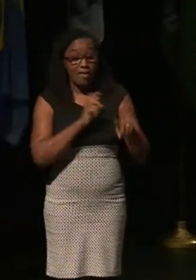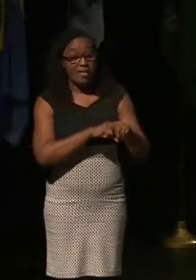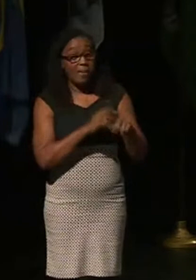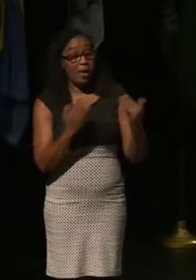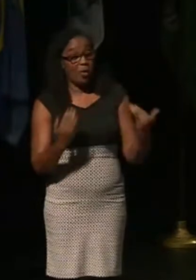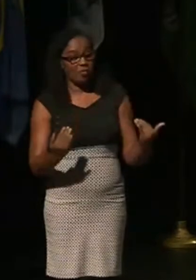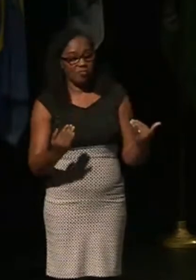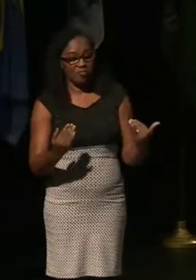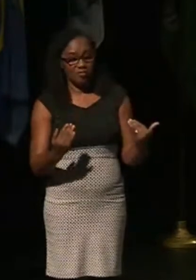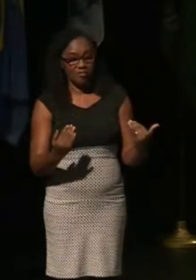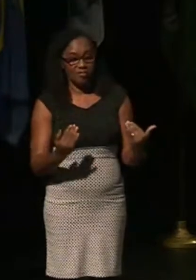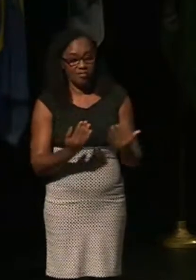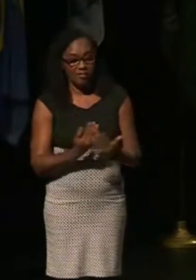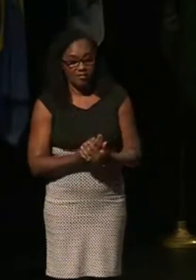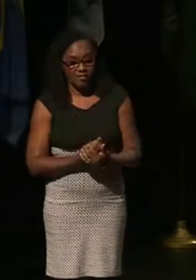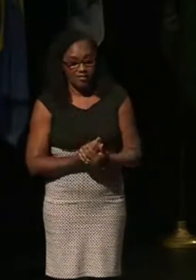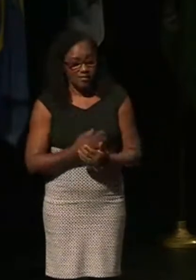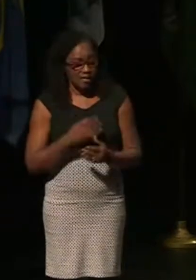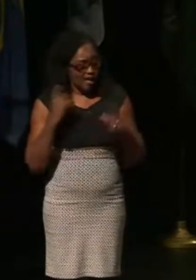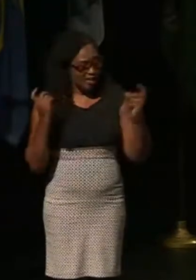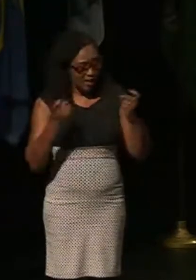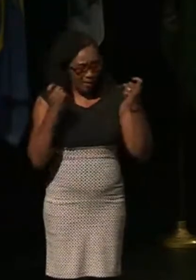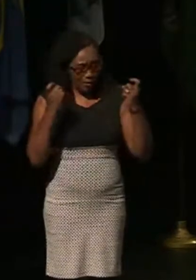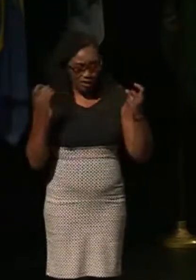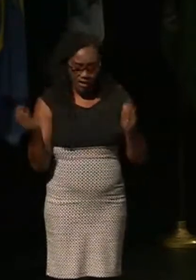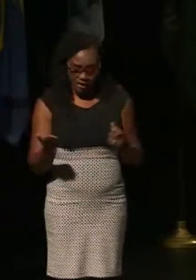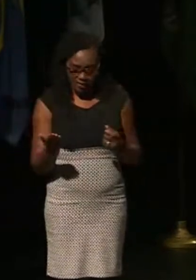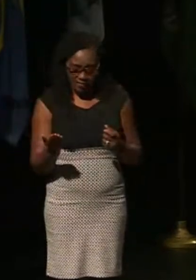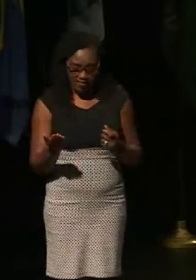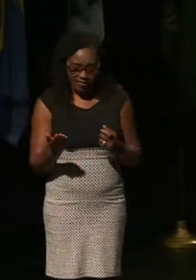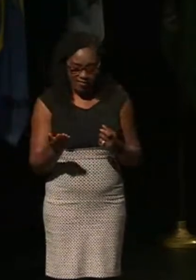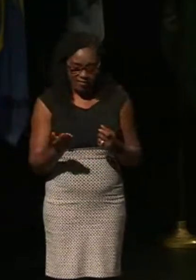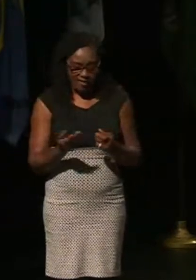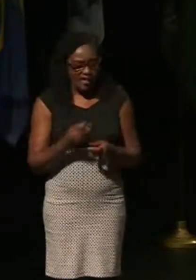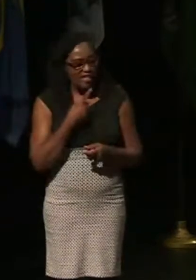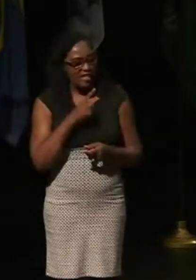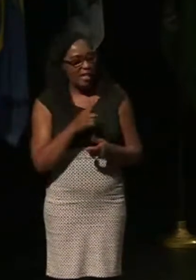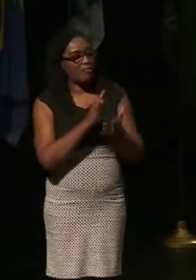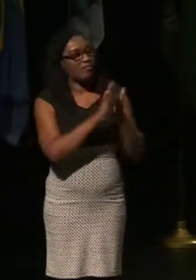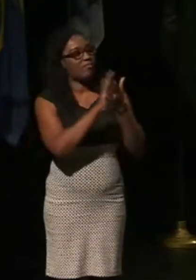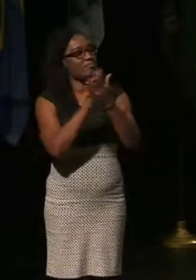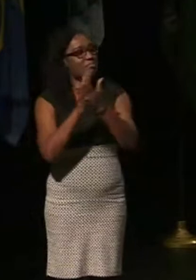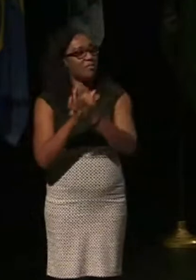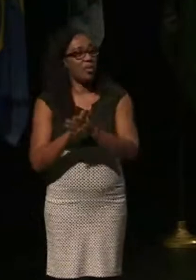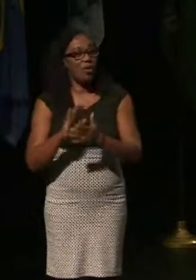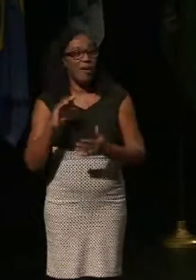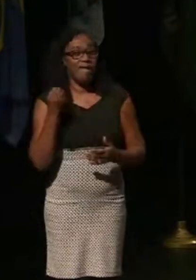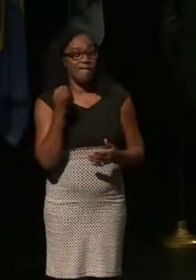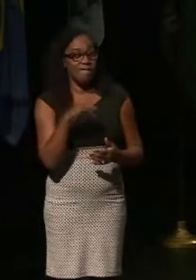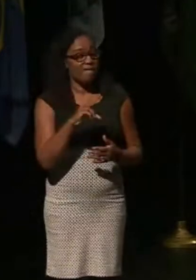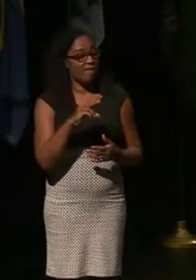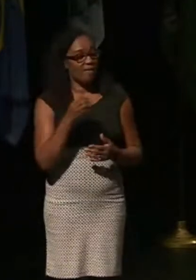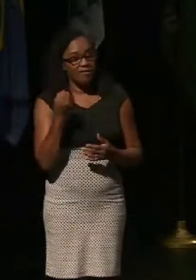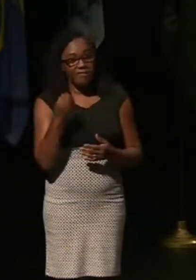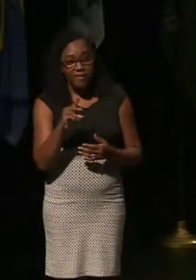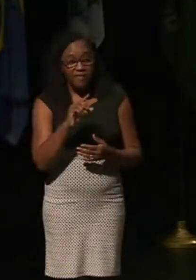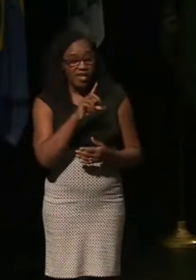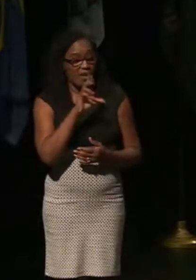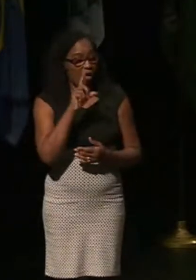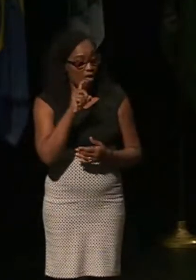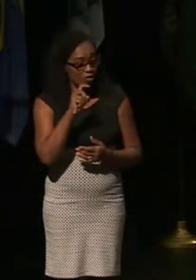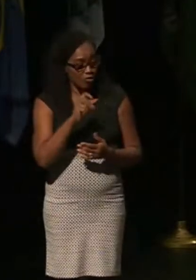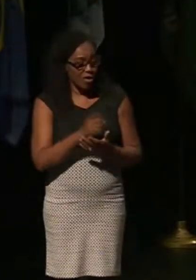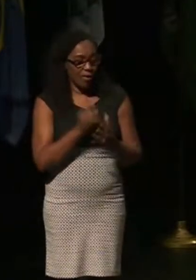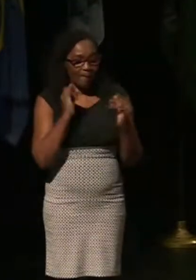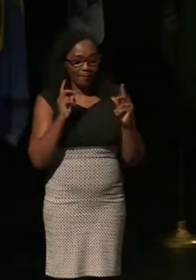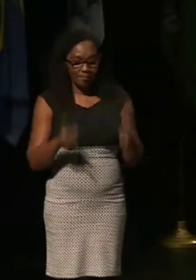occasions, there is a celebratory mood in the air as we acknowledge and applaud over 1,500 individuals on their